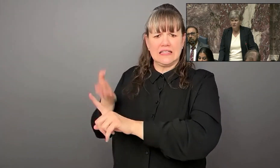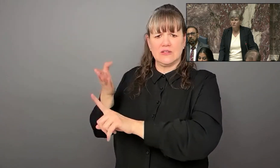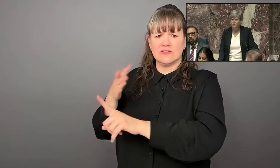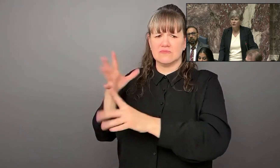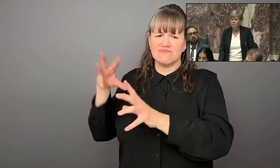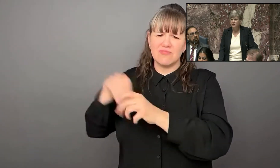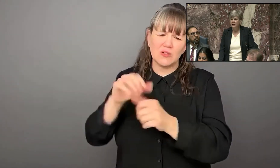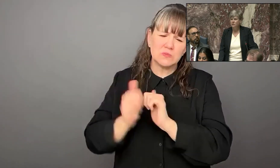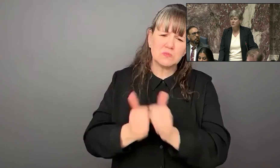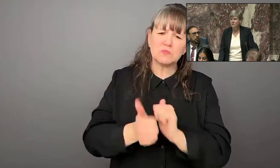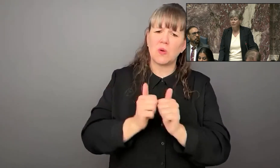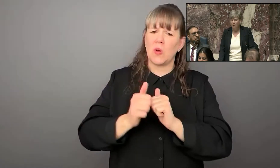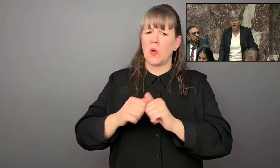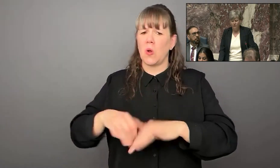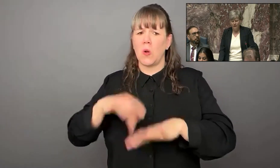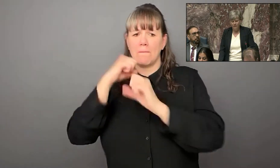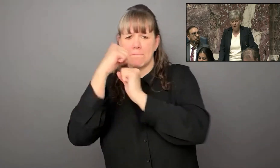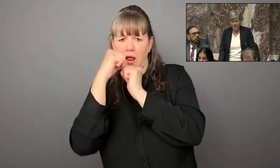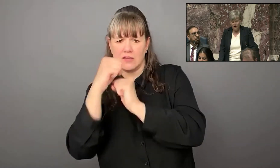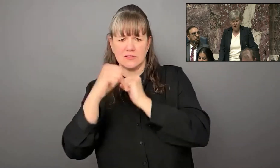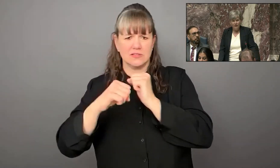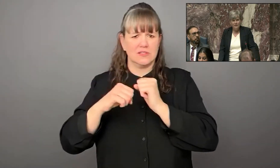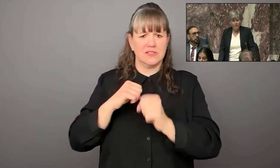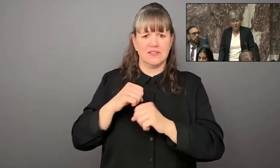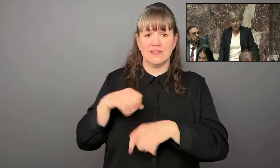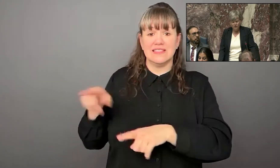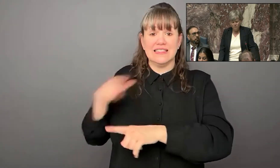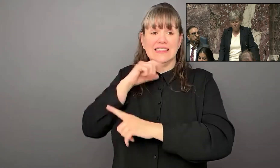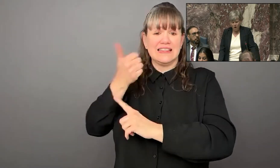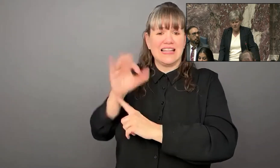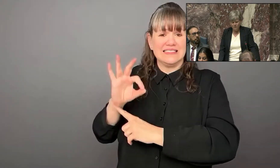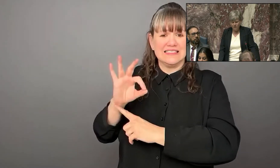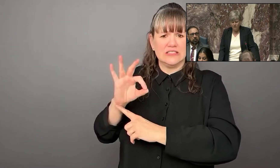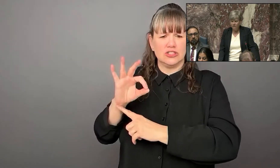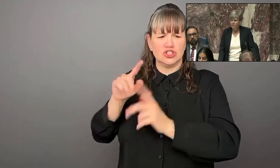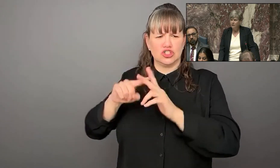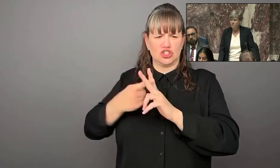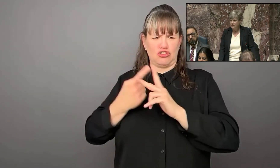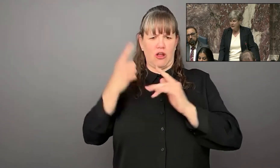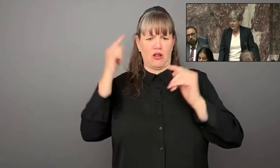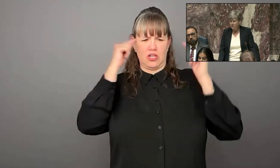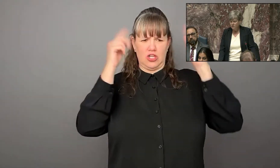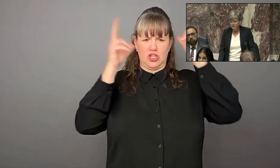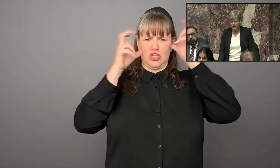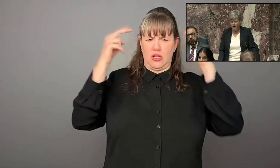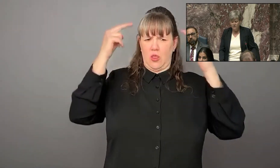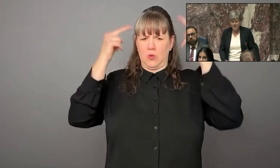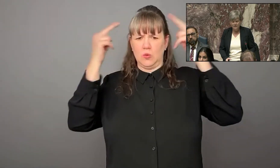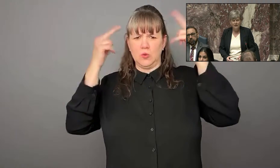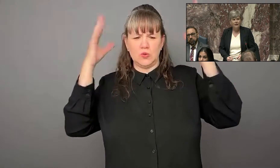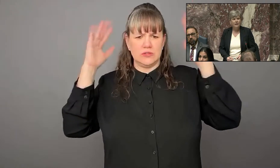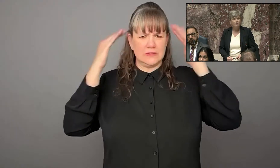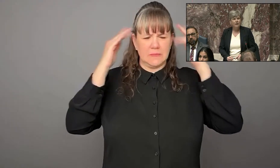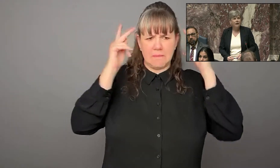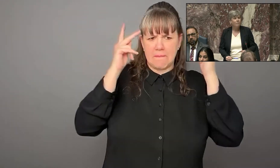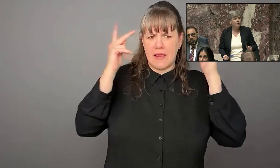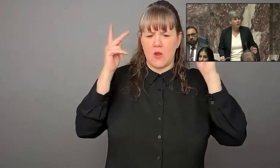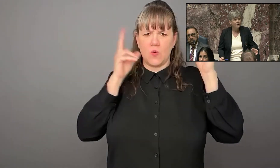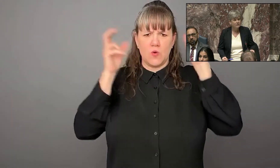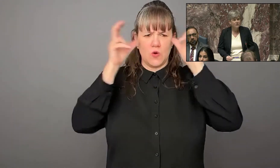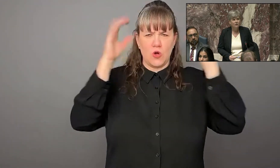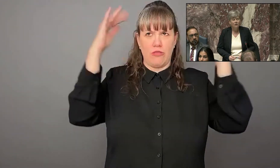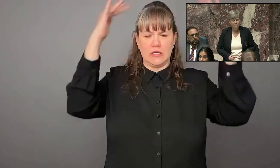experience auditory hallucinations and paranoia. His parents took him to the hospital. He was diagnosed with psychosis. He